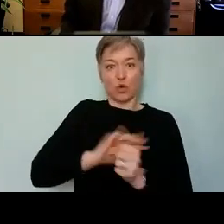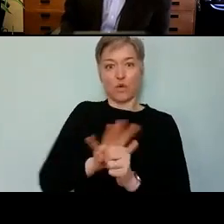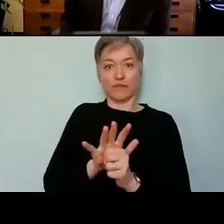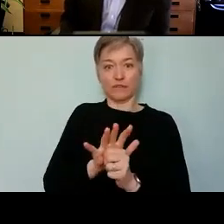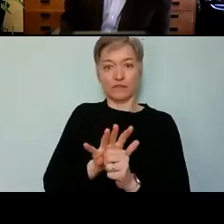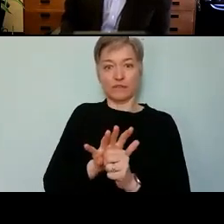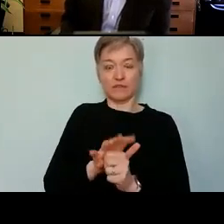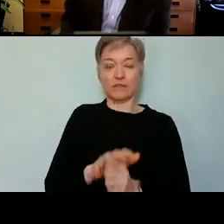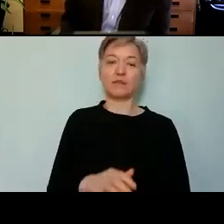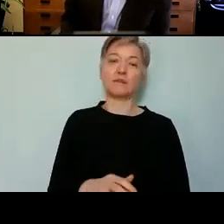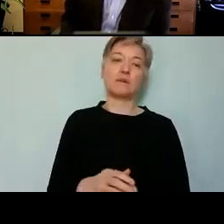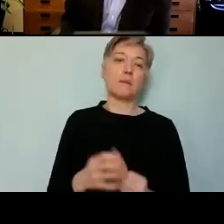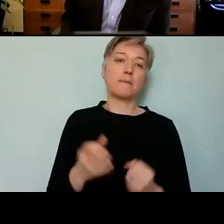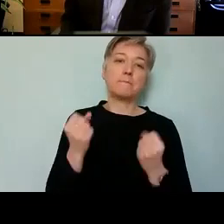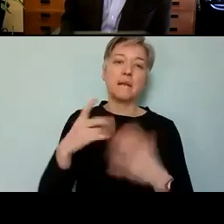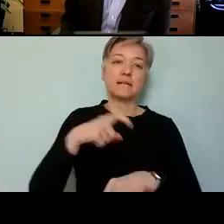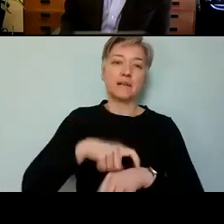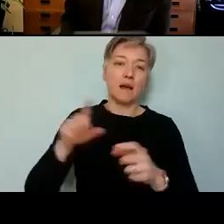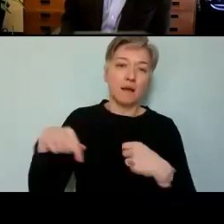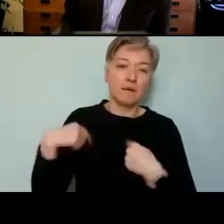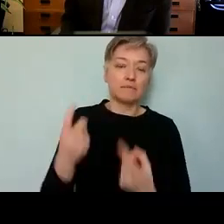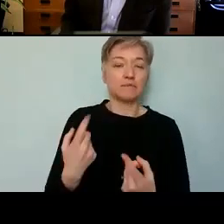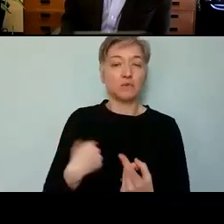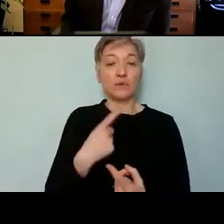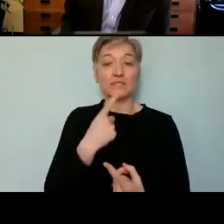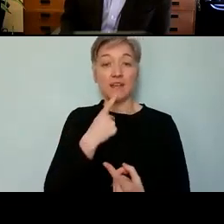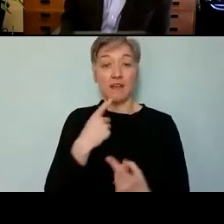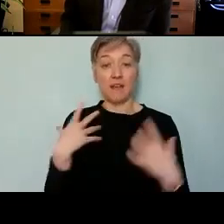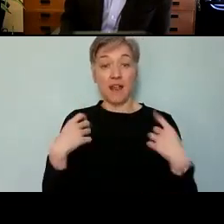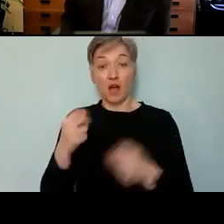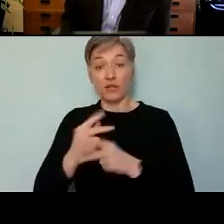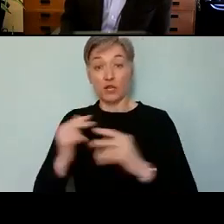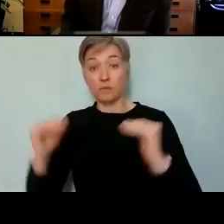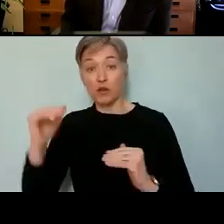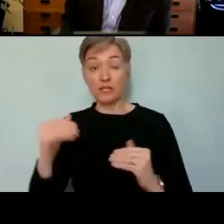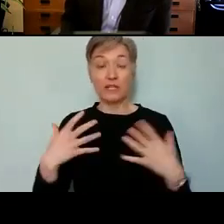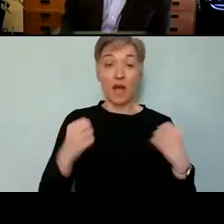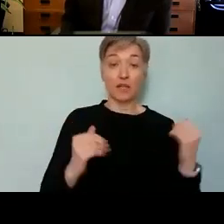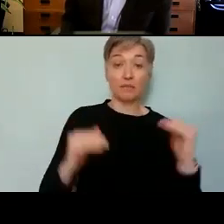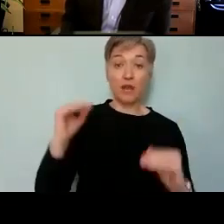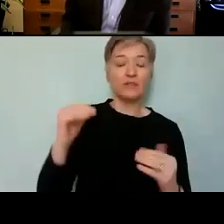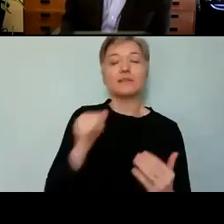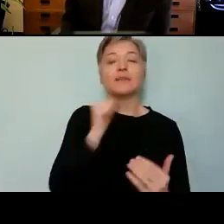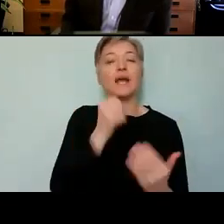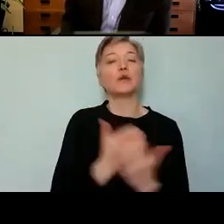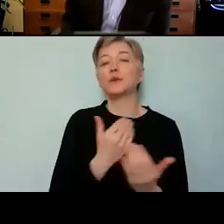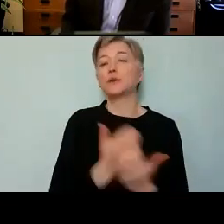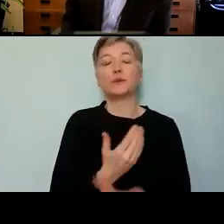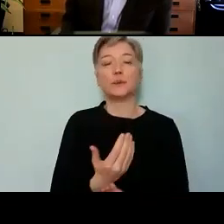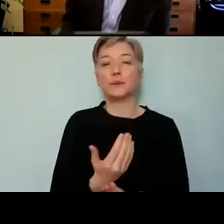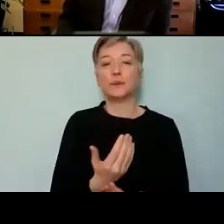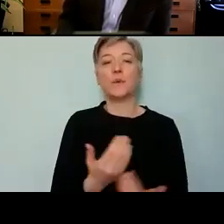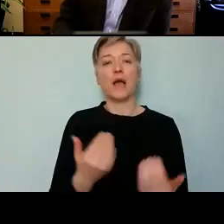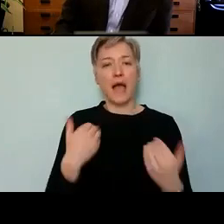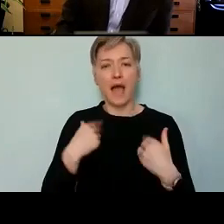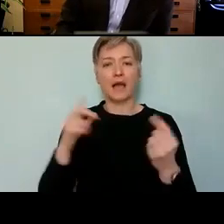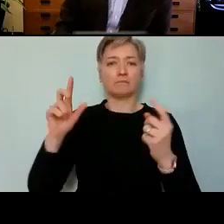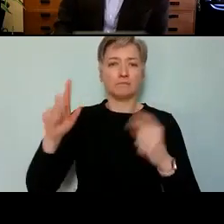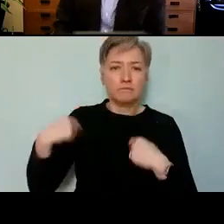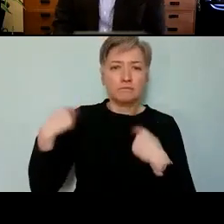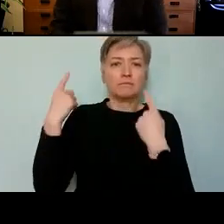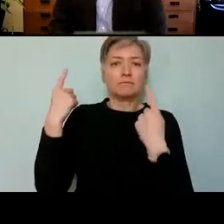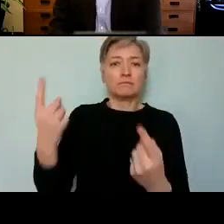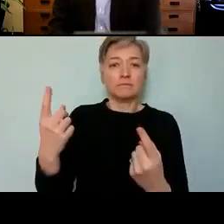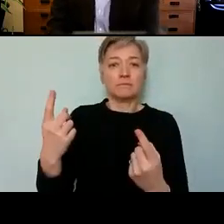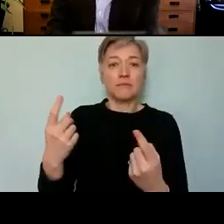before that these disparities are not new. These disparities have been long standing, and I think COVID is now